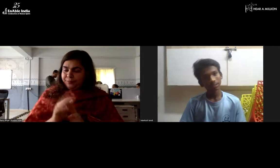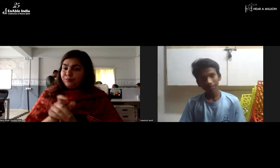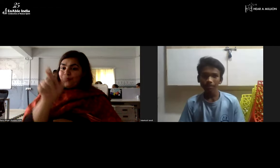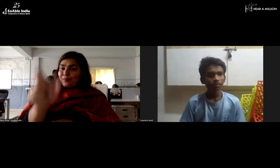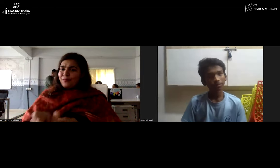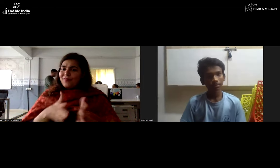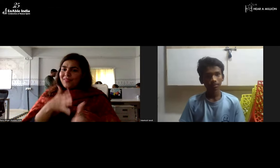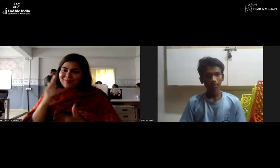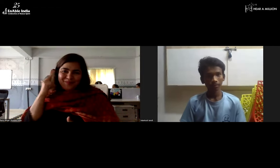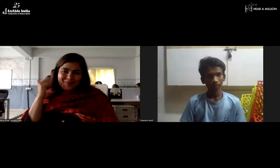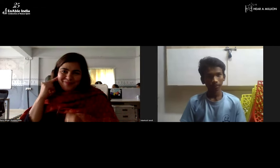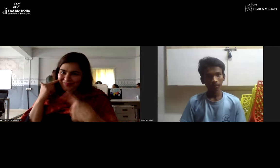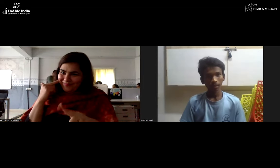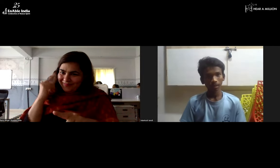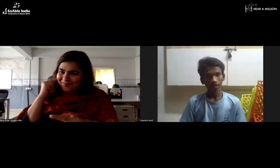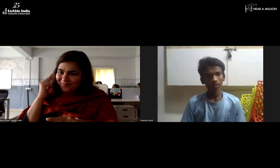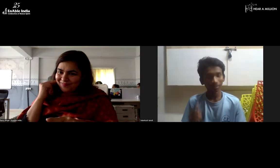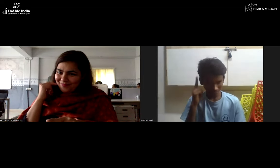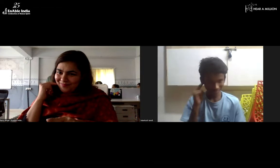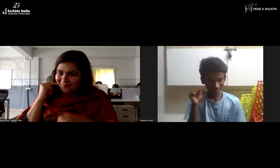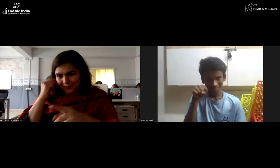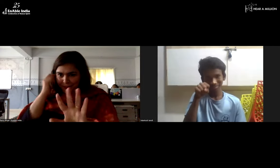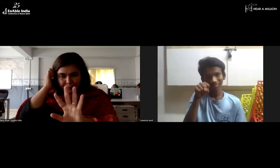Half. Okay.